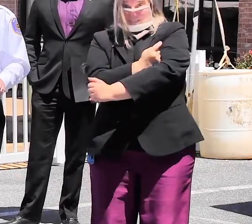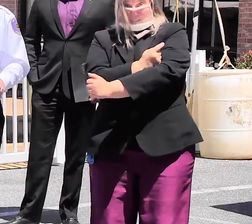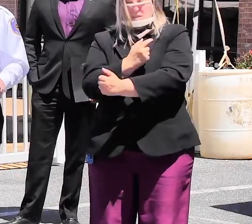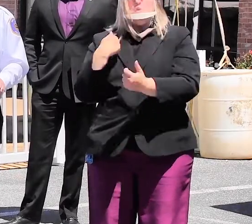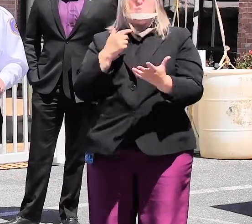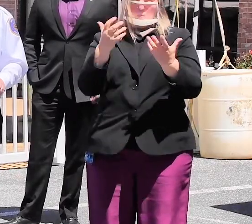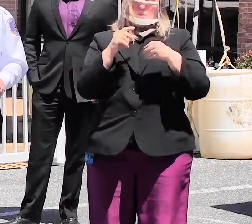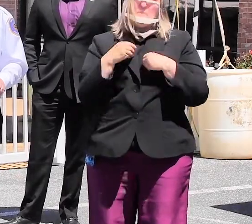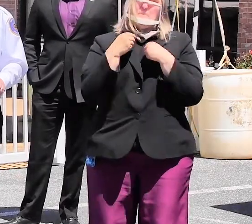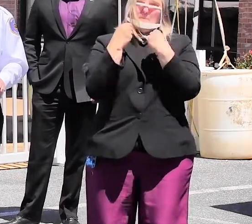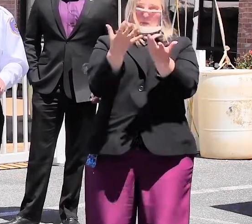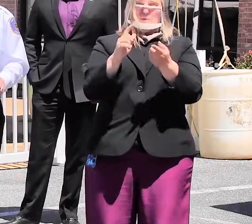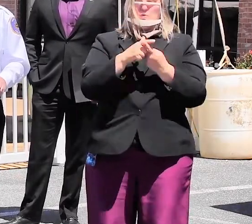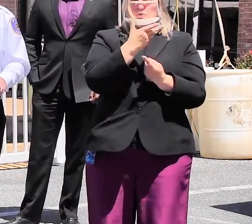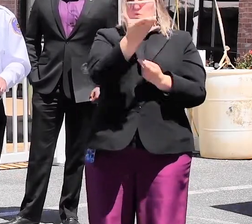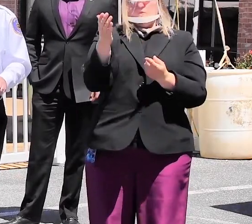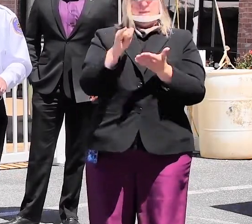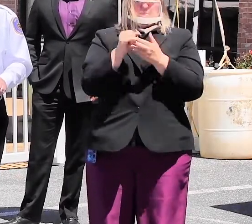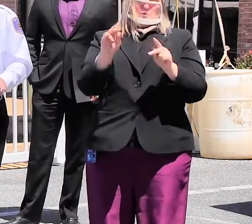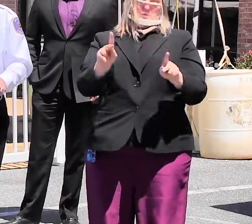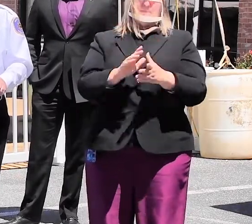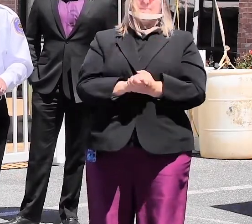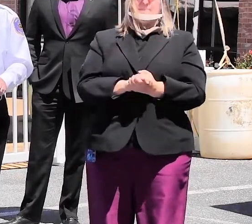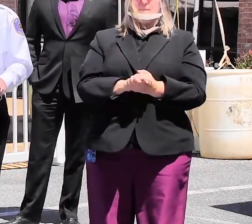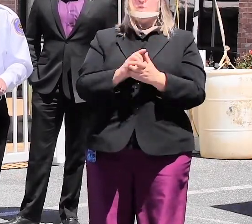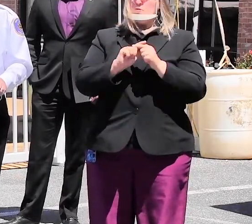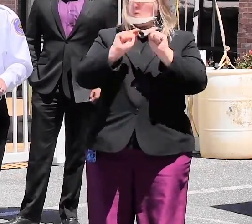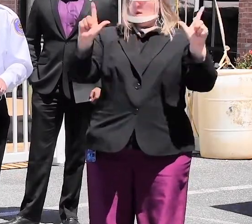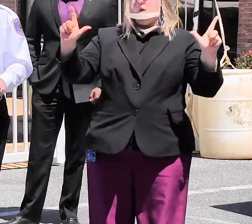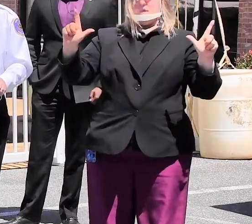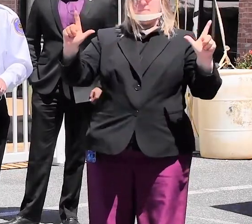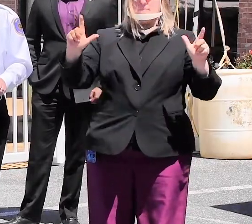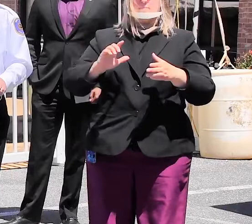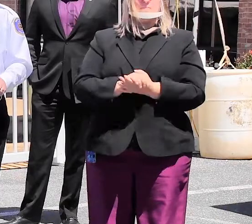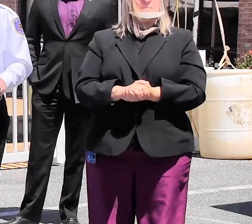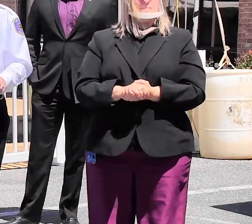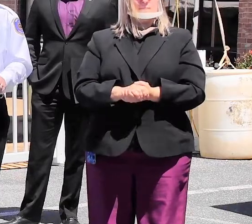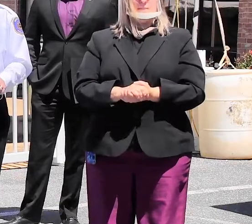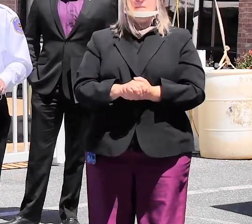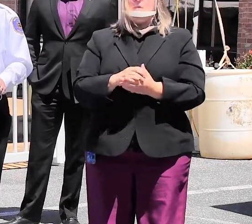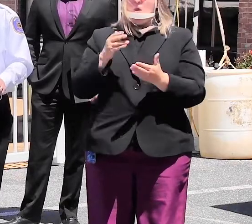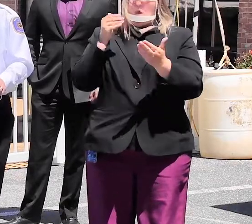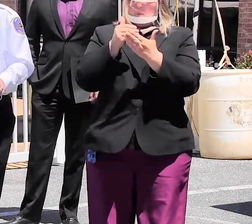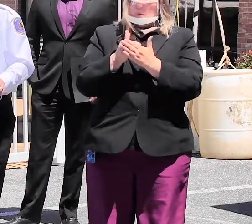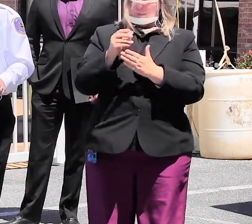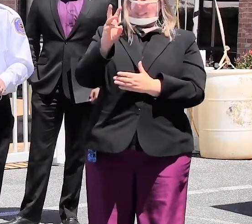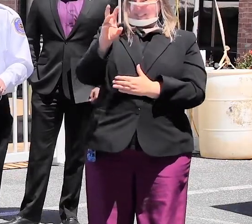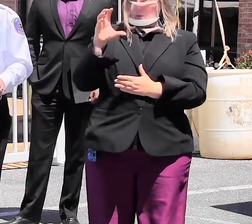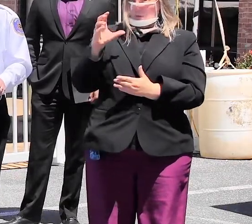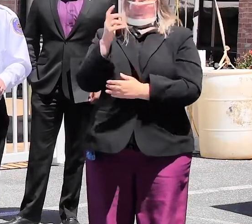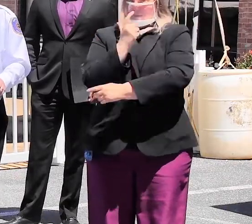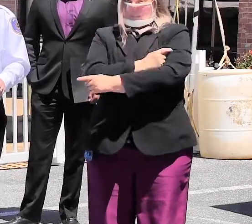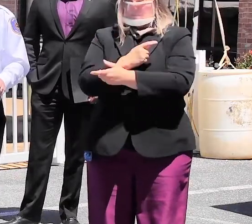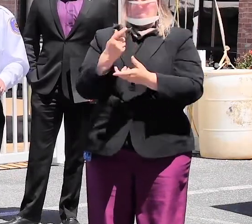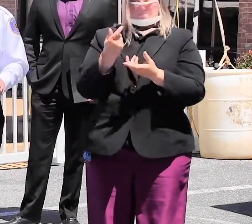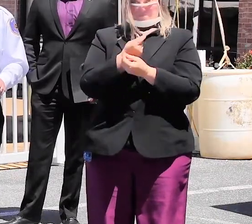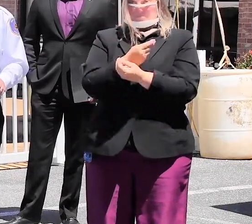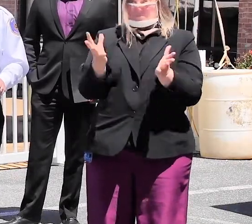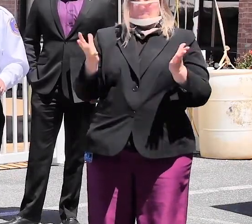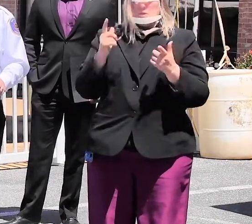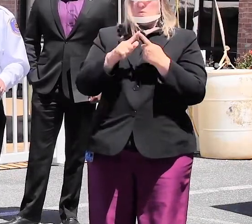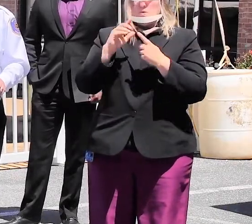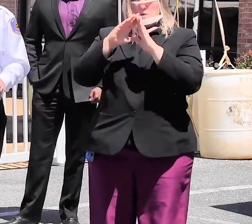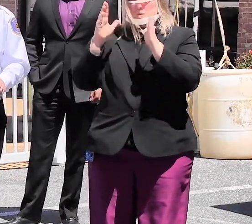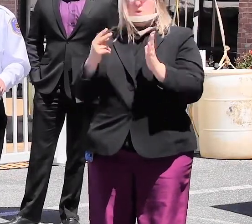we want to provide you that opportunity to get it, to everyone. Almost 600 vaccinations have been given to